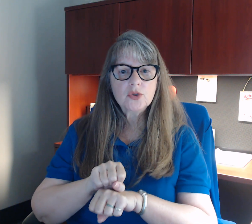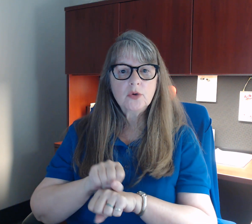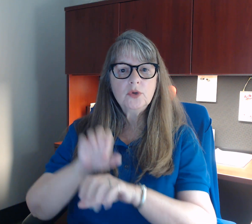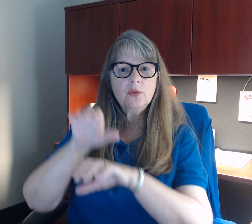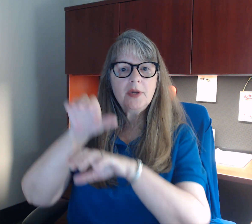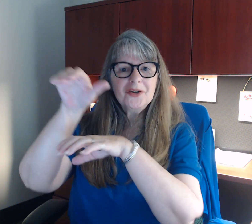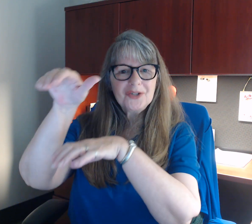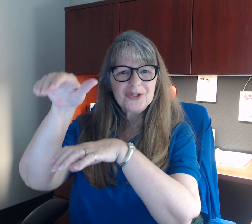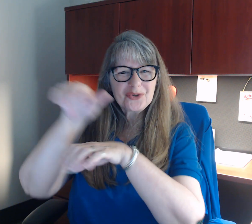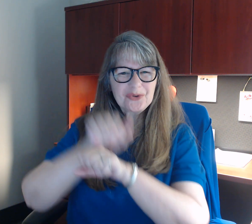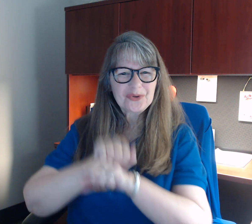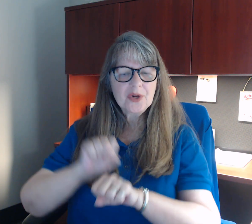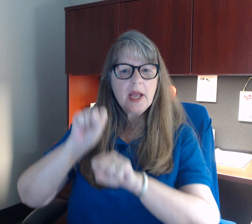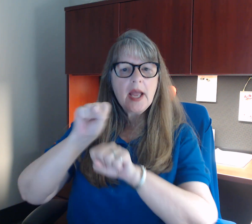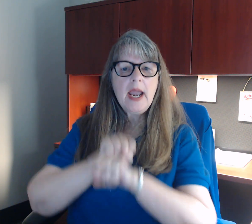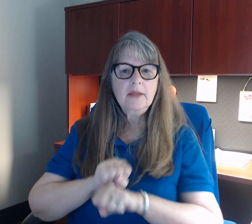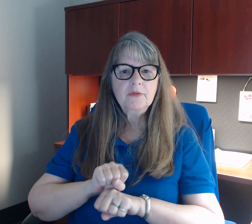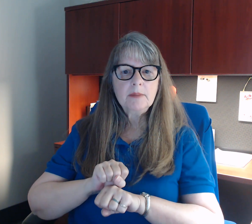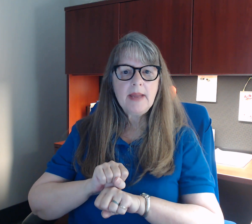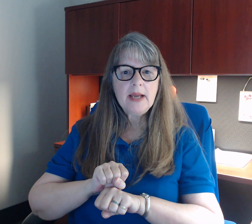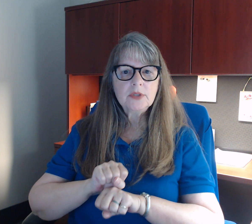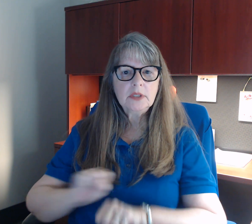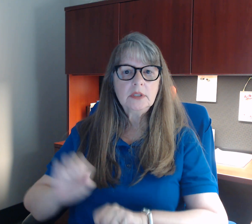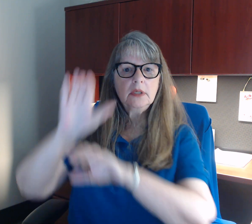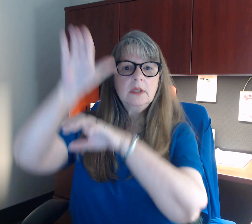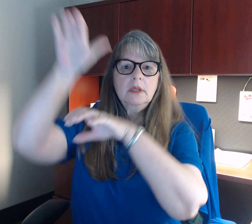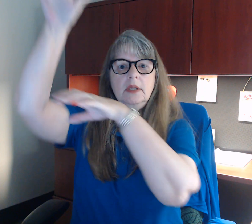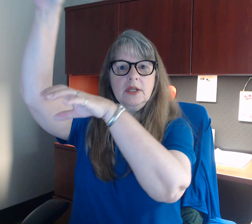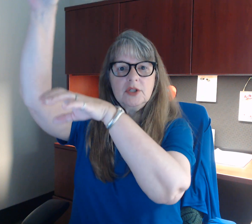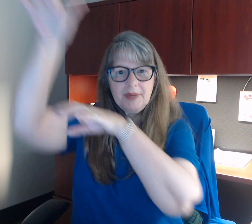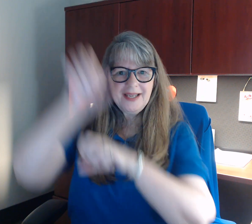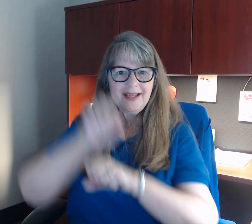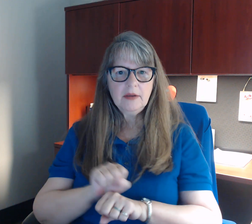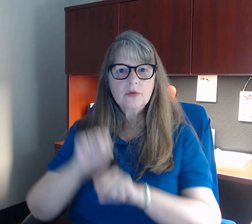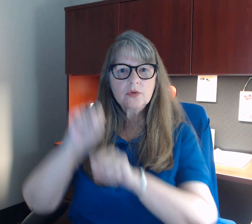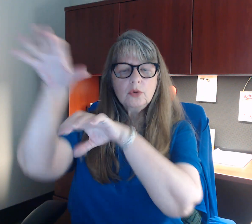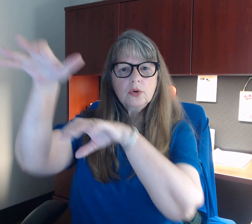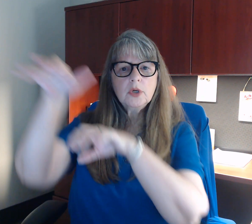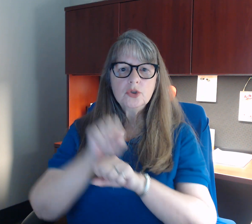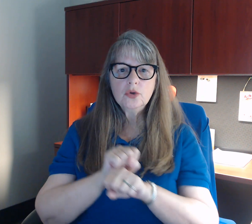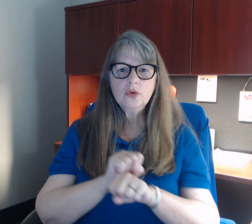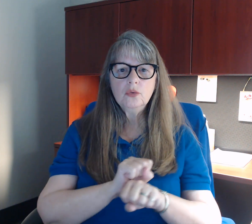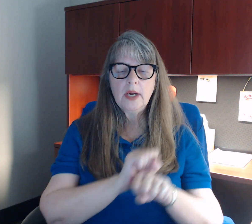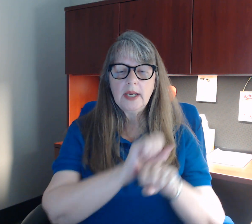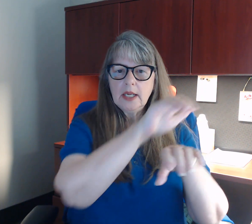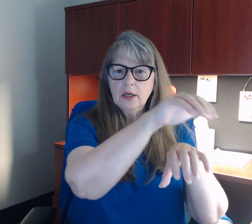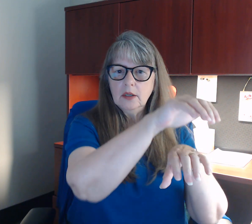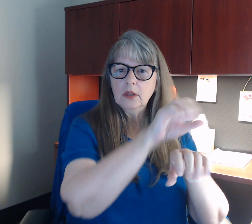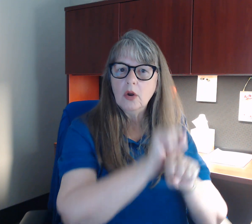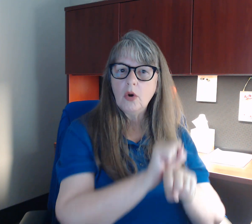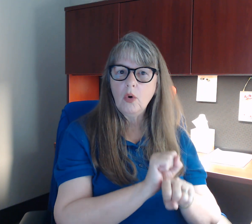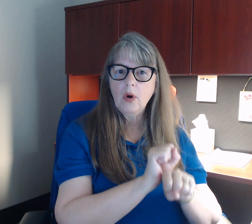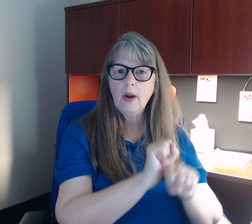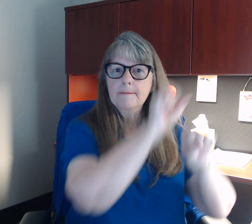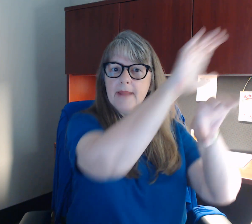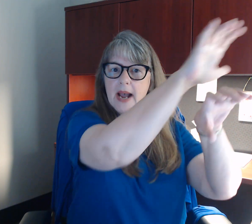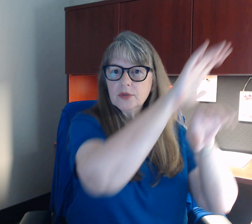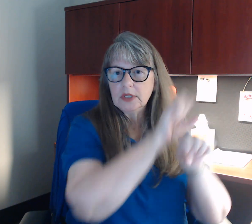you do hill, it's shorter, and if it's a mountain, it's big. So you can do a hill or a mountain,